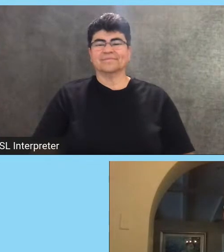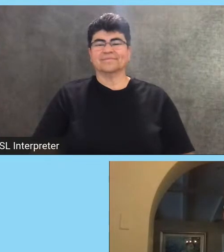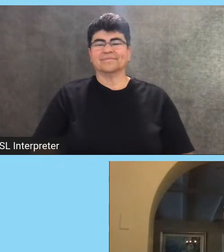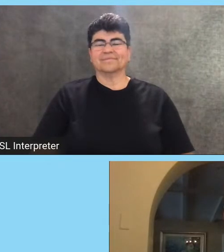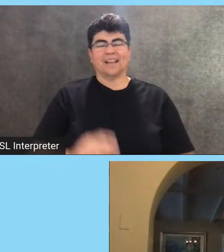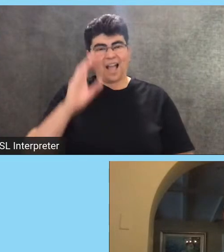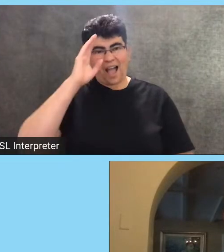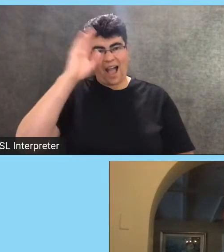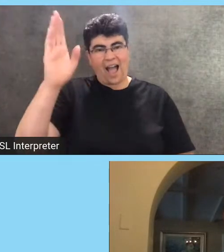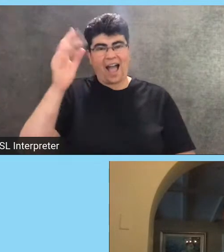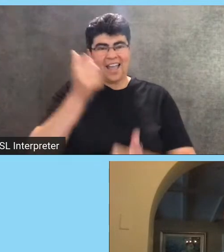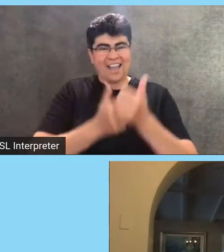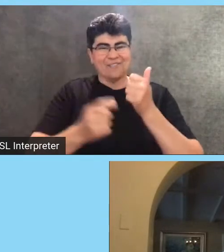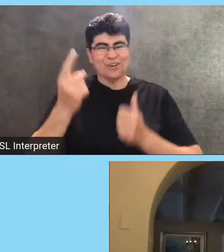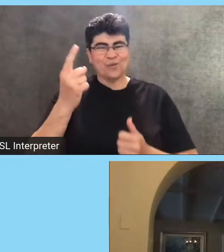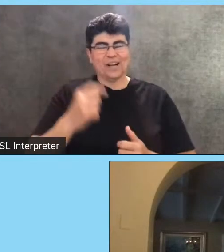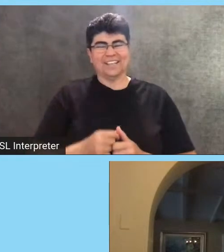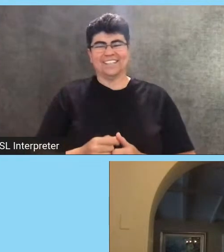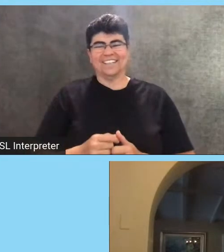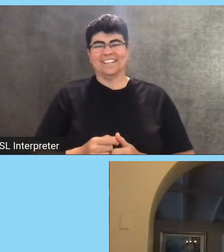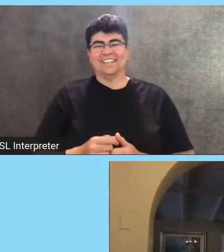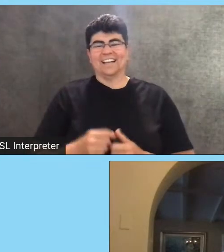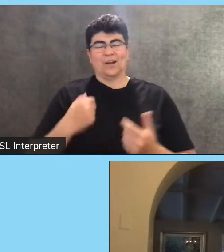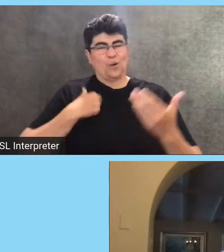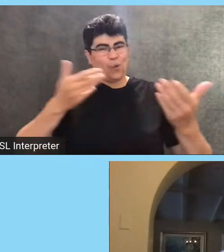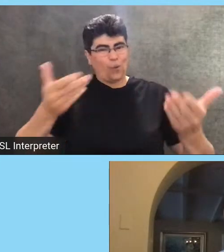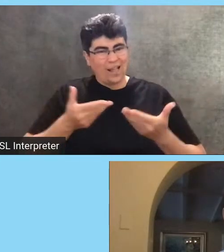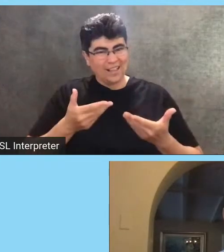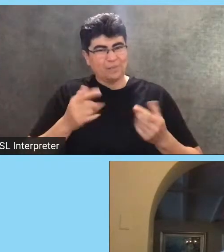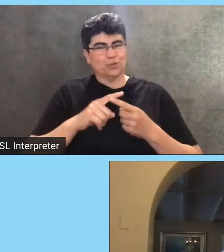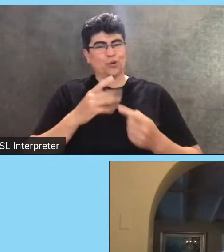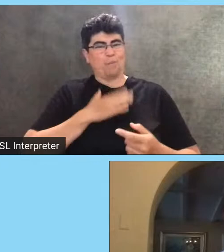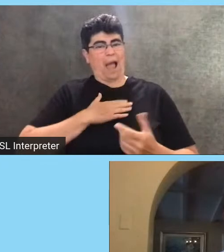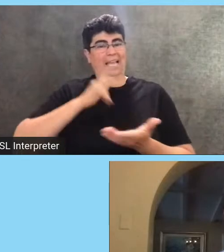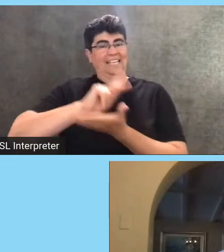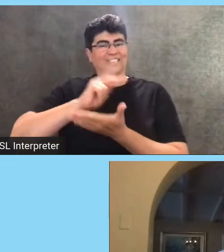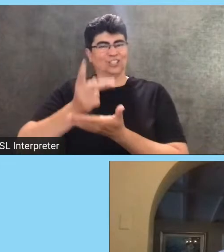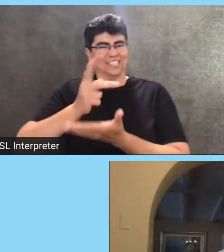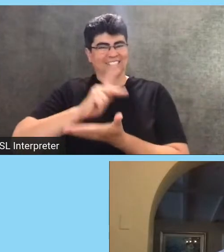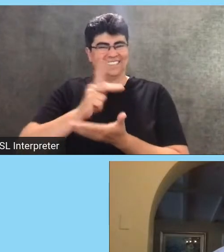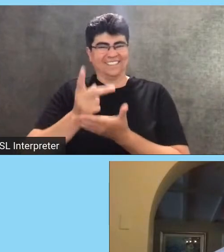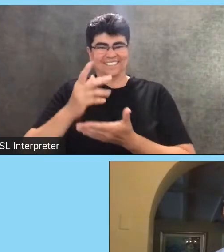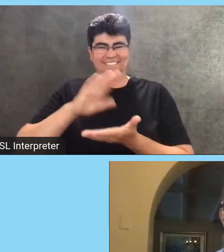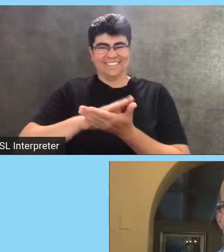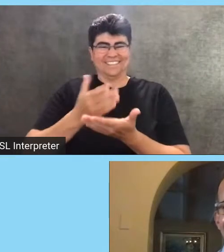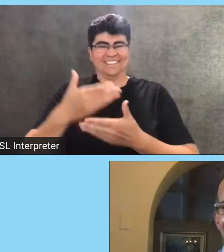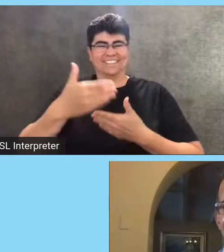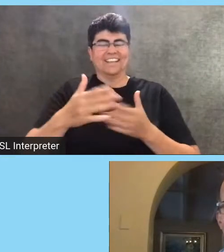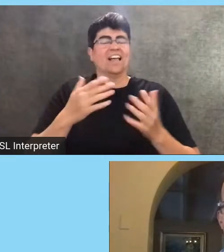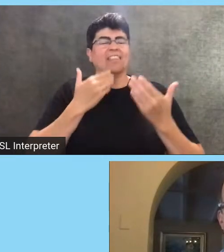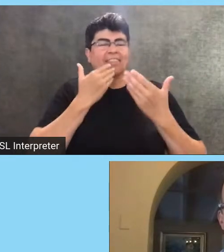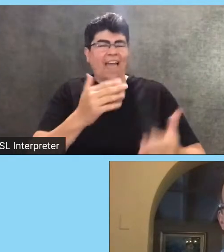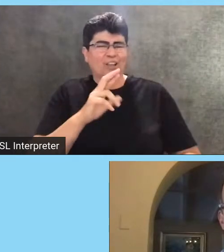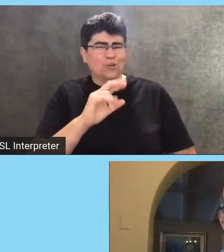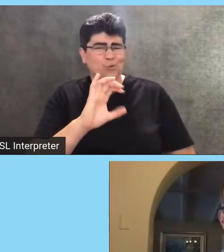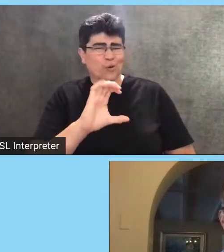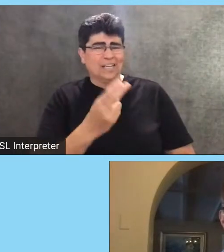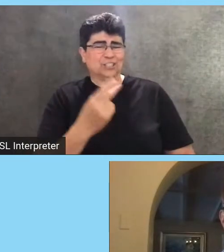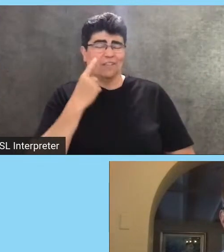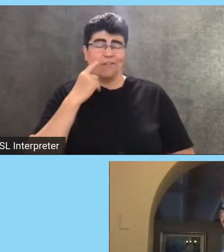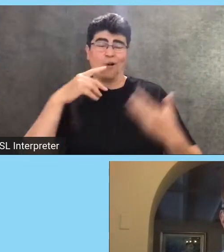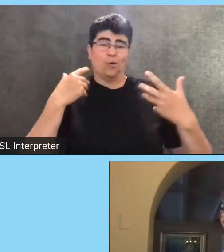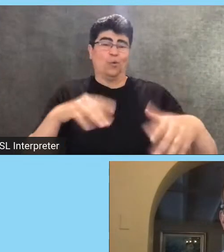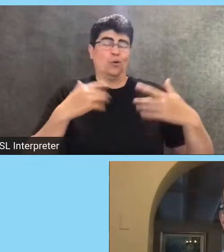Hi, everyone, and welcome to my kitchen. Thank you, Rich, for giving such a